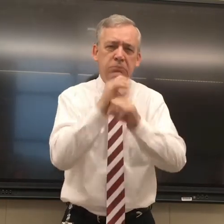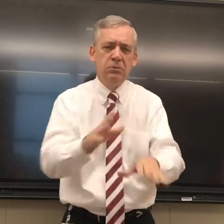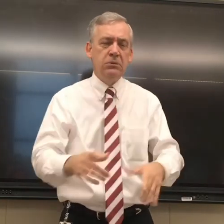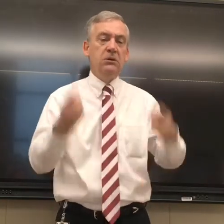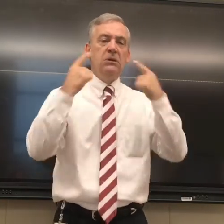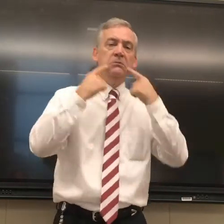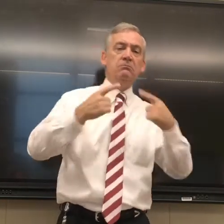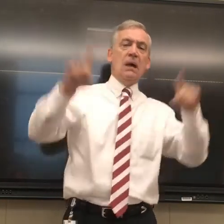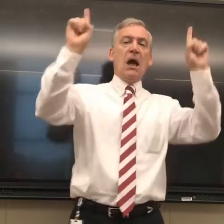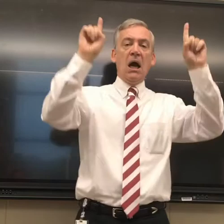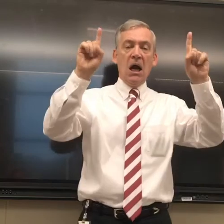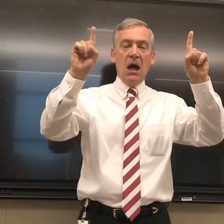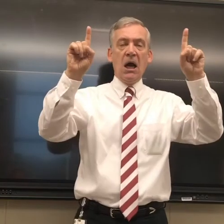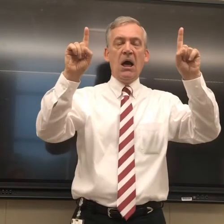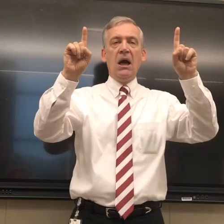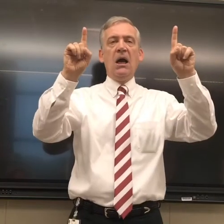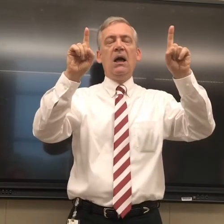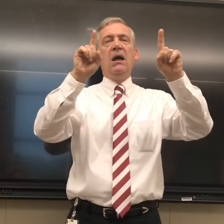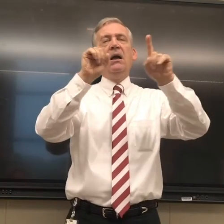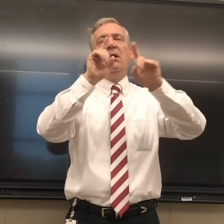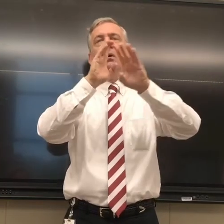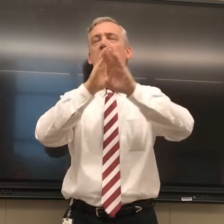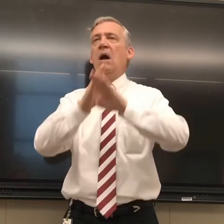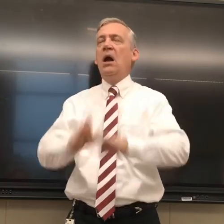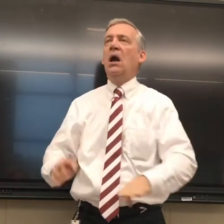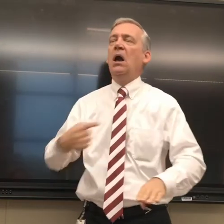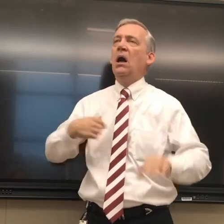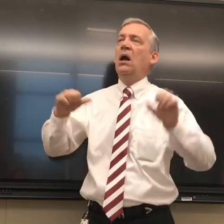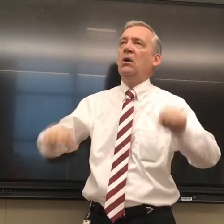finally quieting until I could hear my mother's voice,